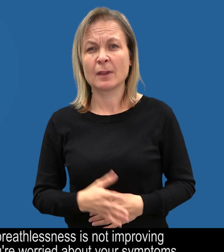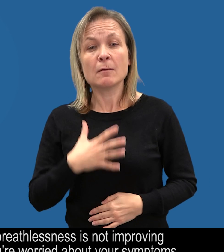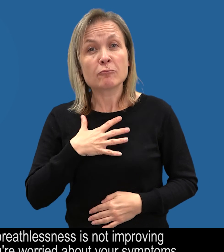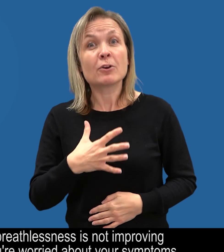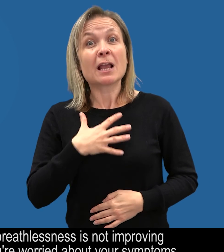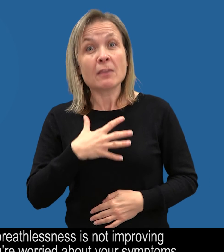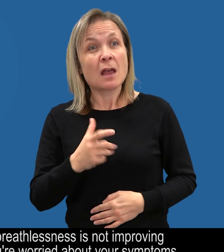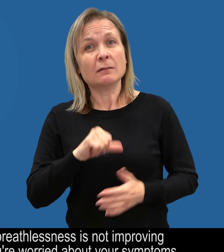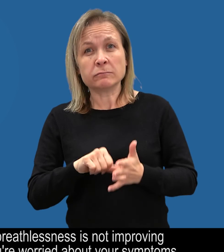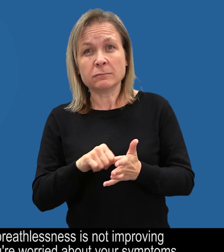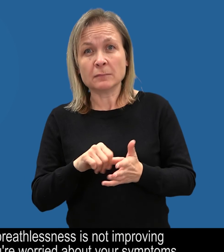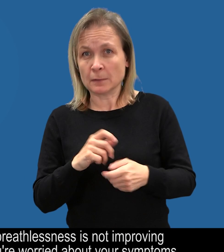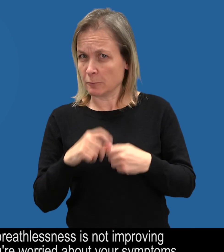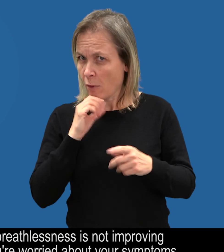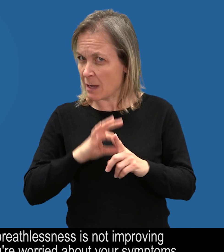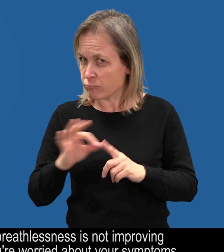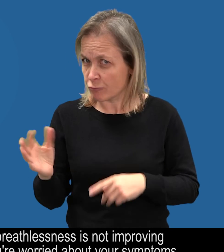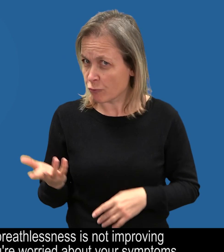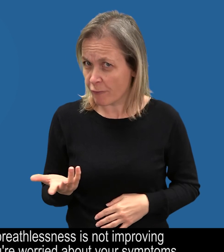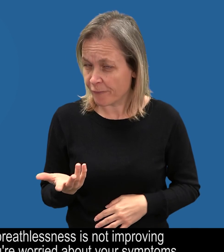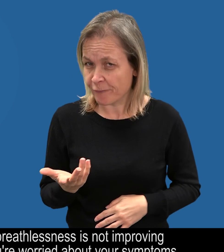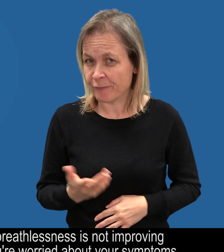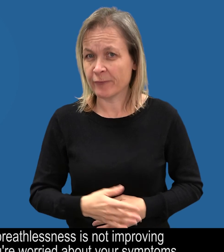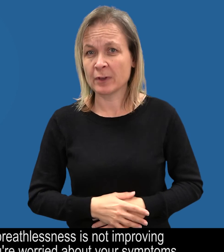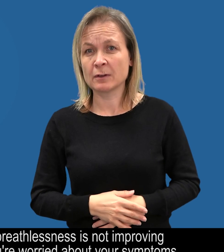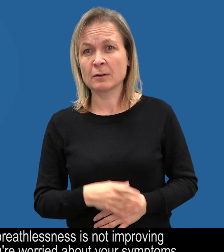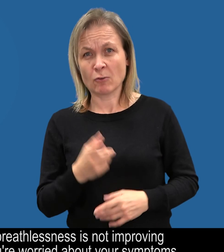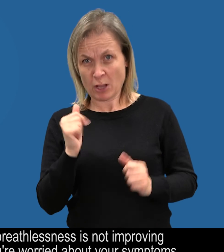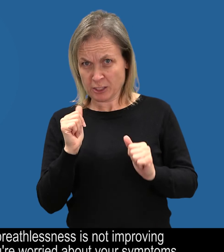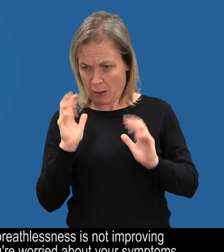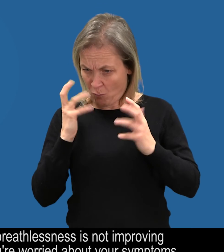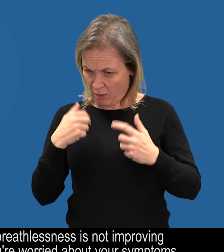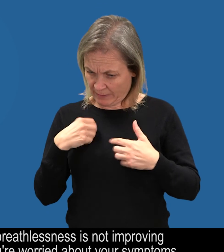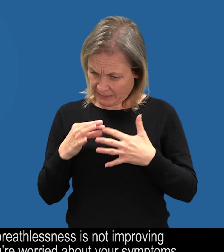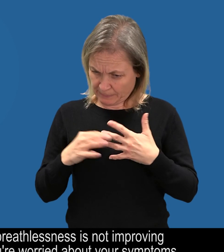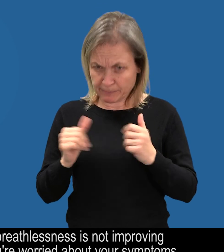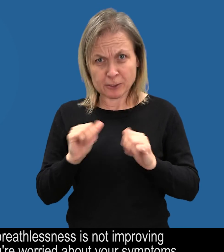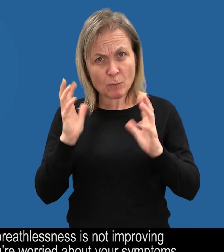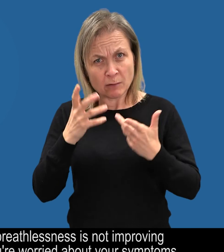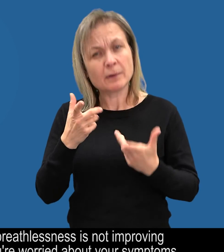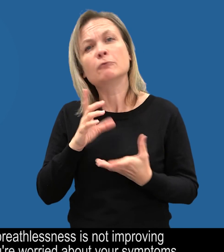Breathlessness is not improving. You're worried about your symptoms.